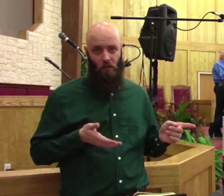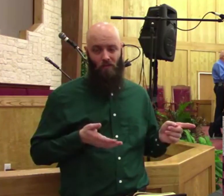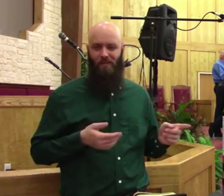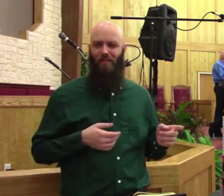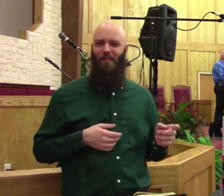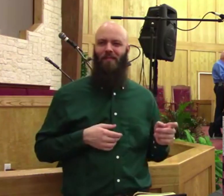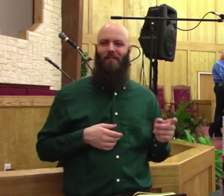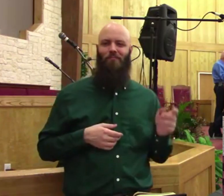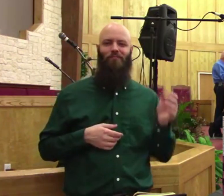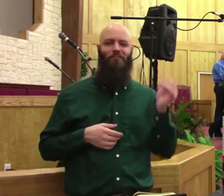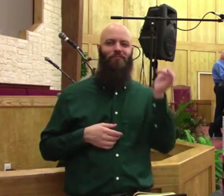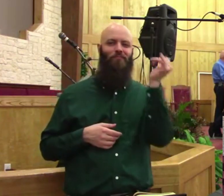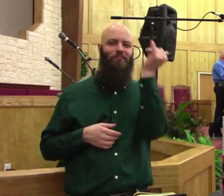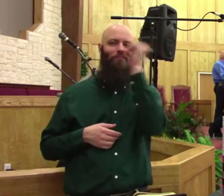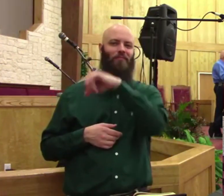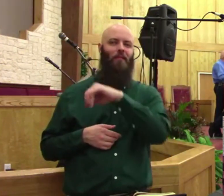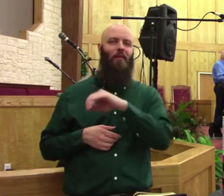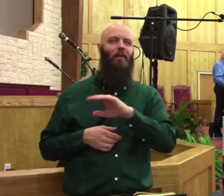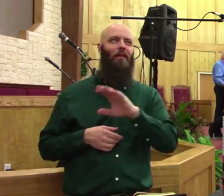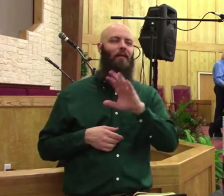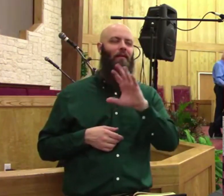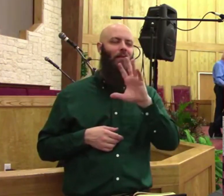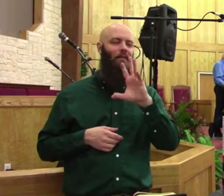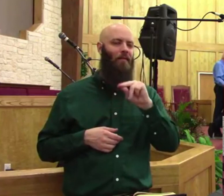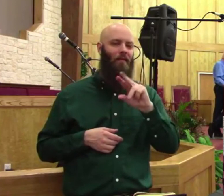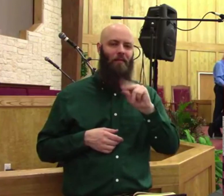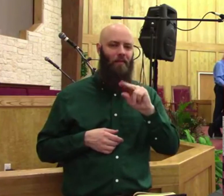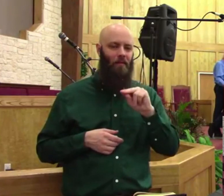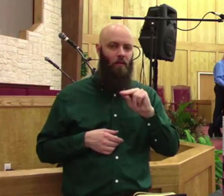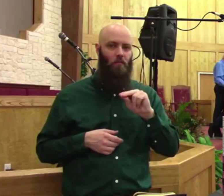Foolishness, silliness.